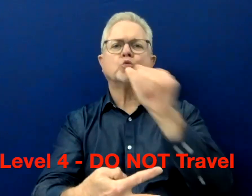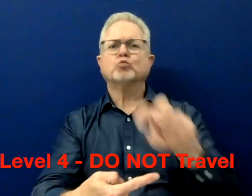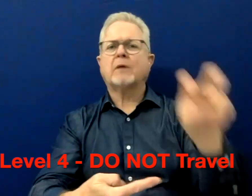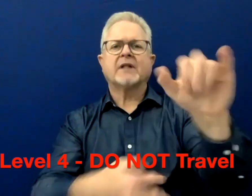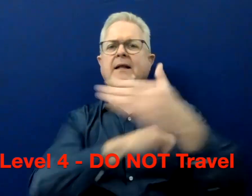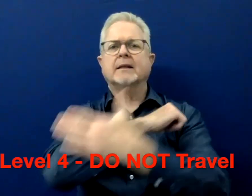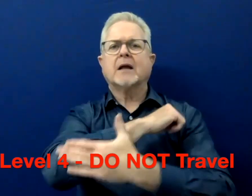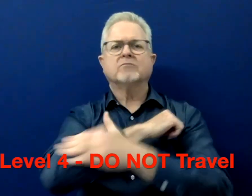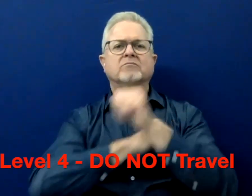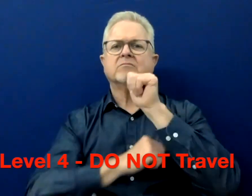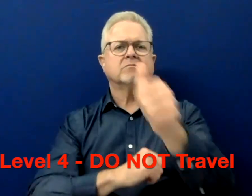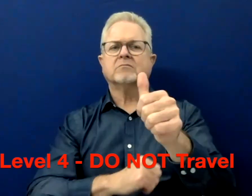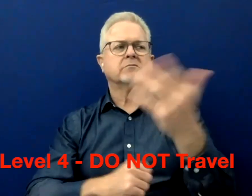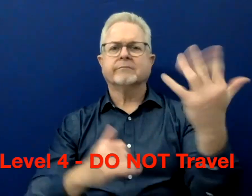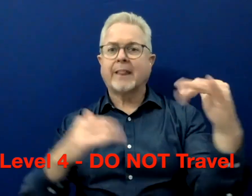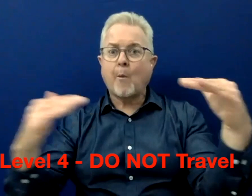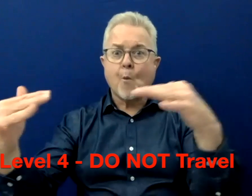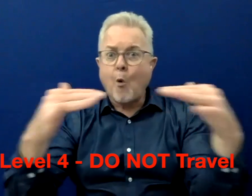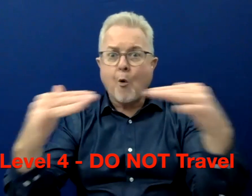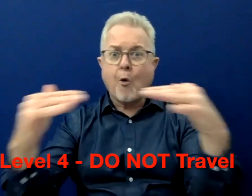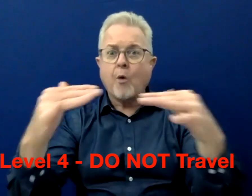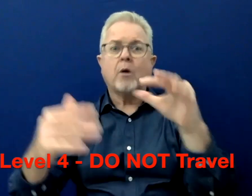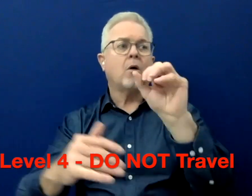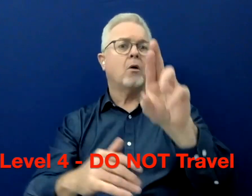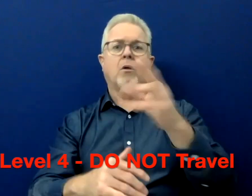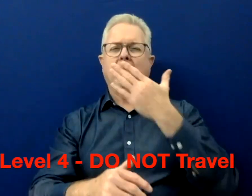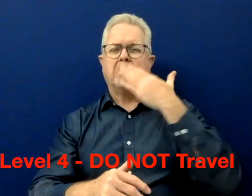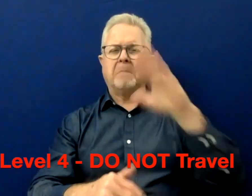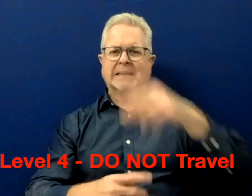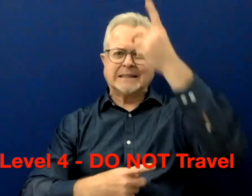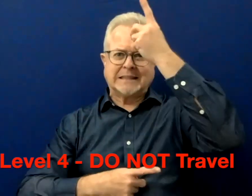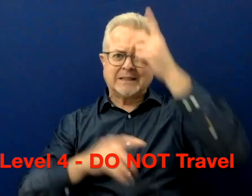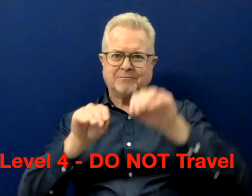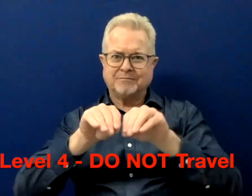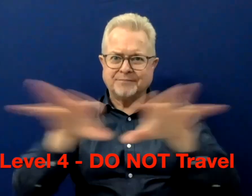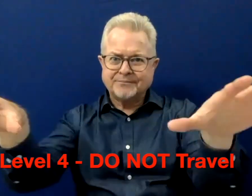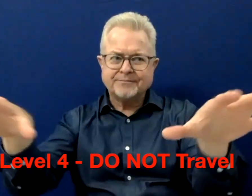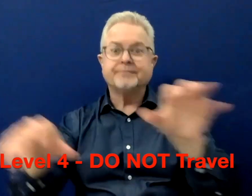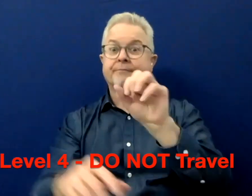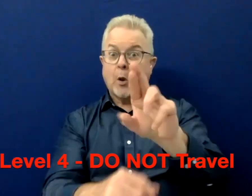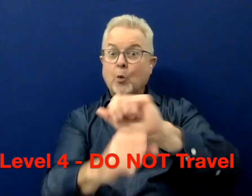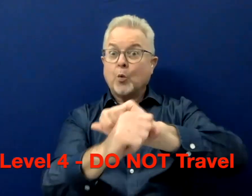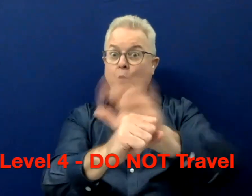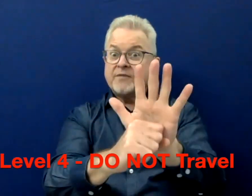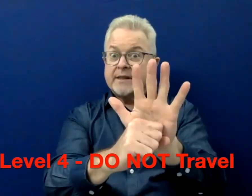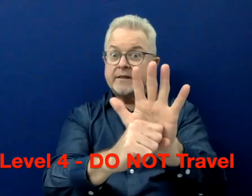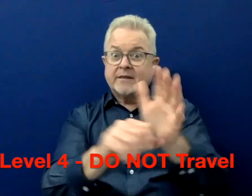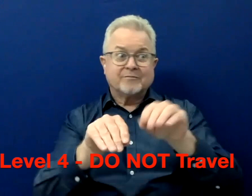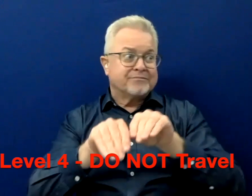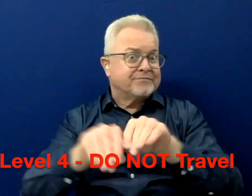is advised not to travel to that country at all. There may be a war going on. There may be, some type of pandemic going on